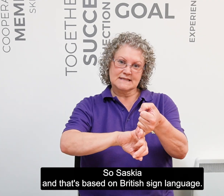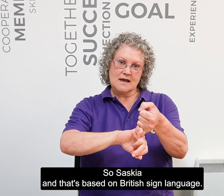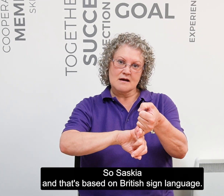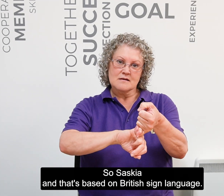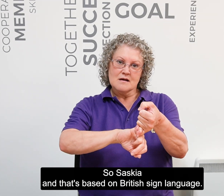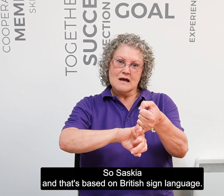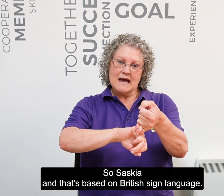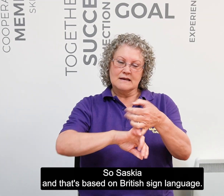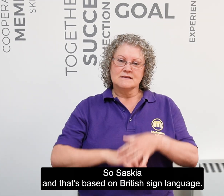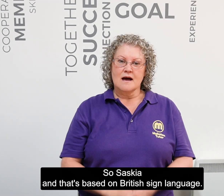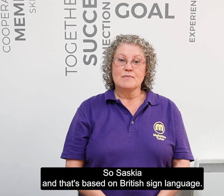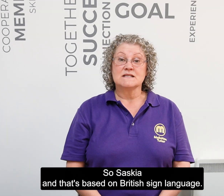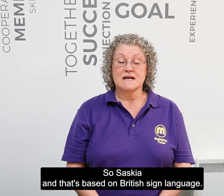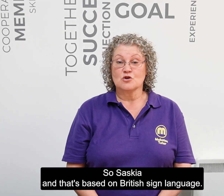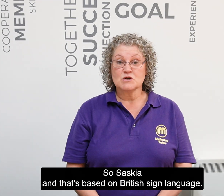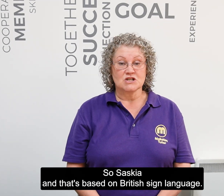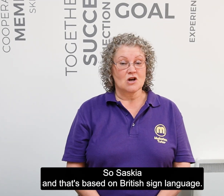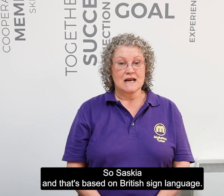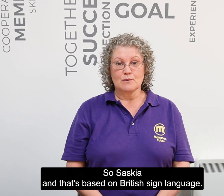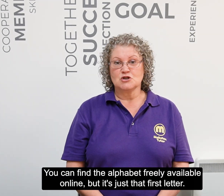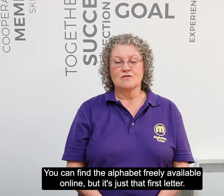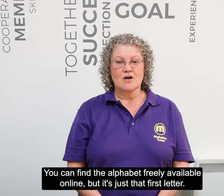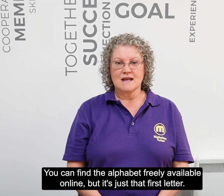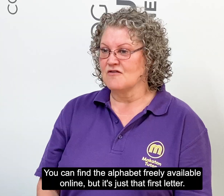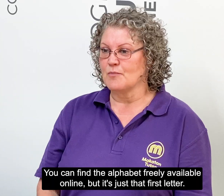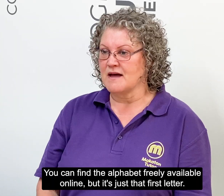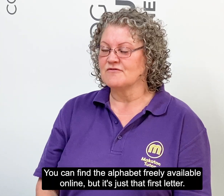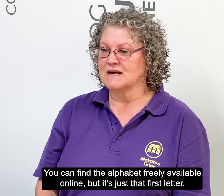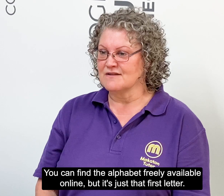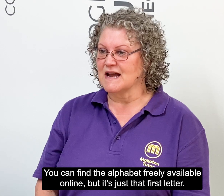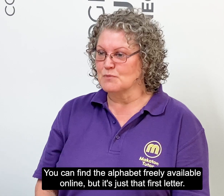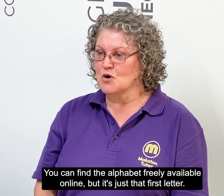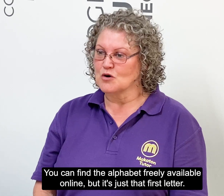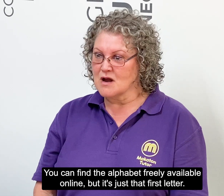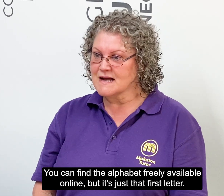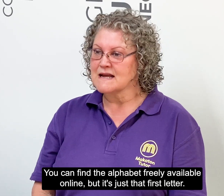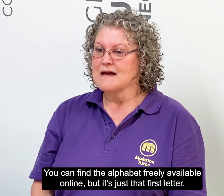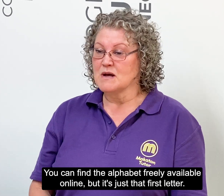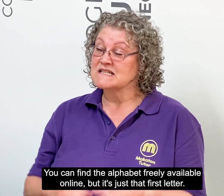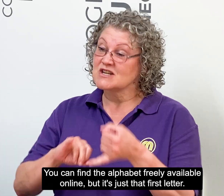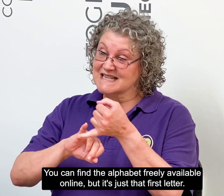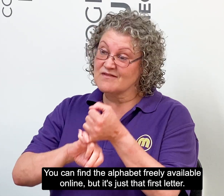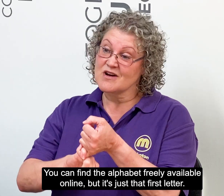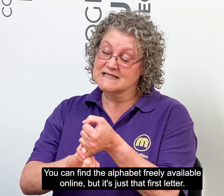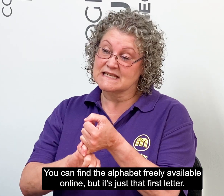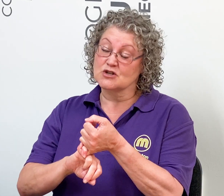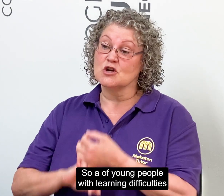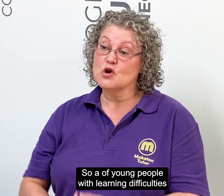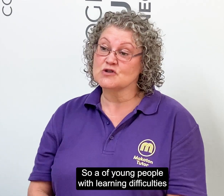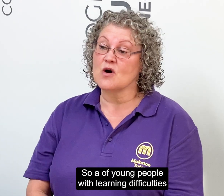Saskia. And that's based on British Sign Language. You can find the alphabet freely available online, but it's just that first letter, because a lot of our